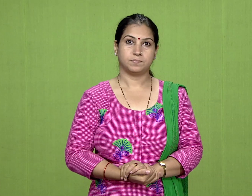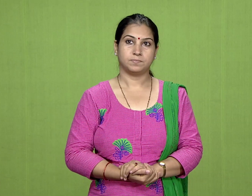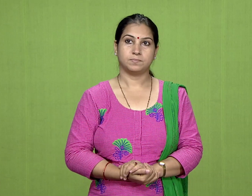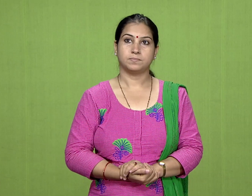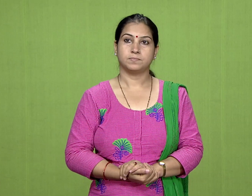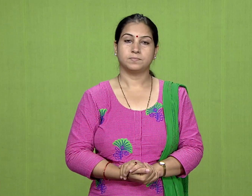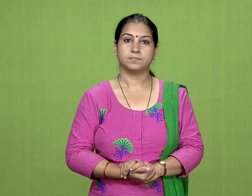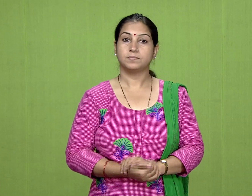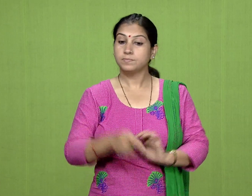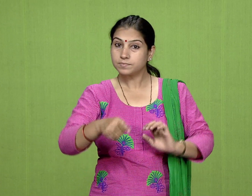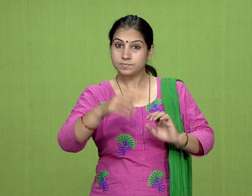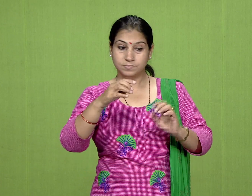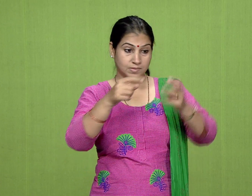The carded and the foam